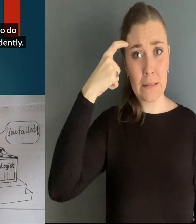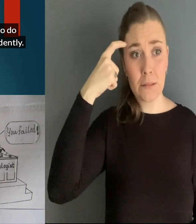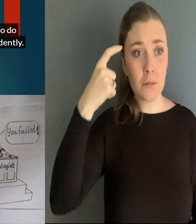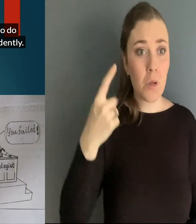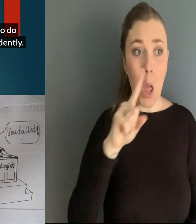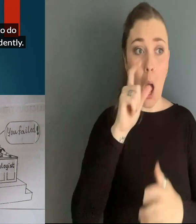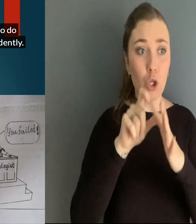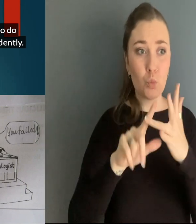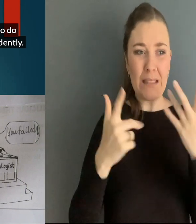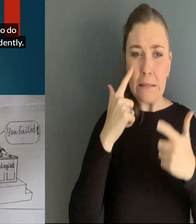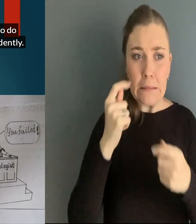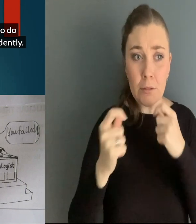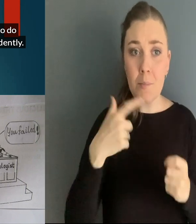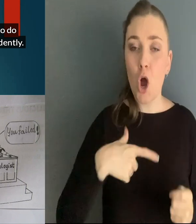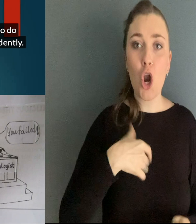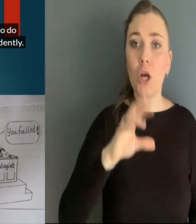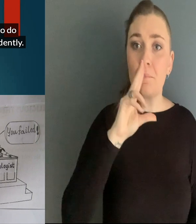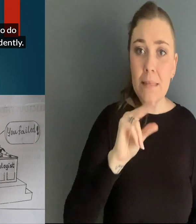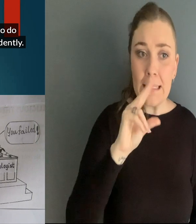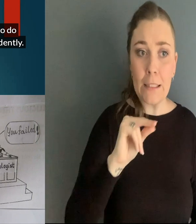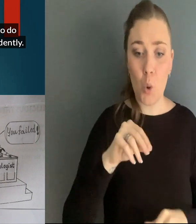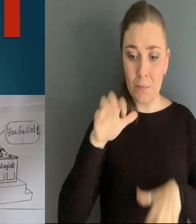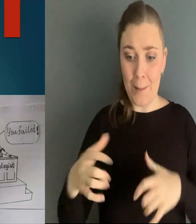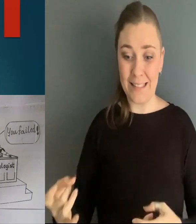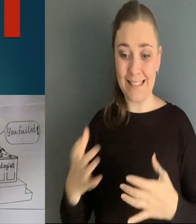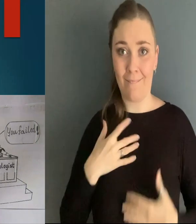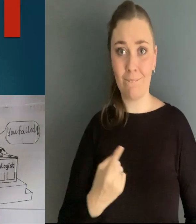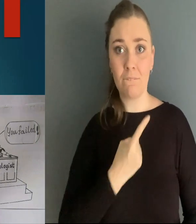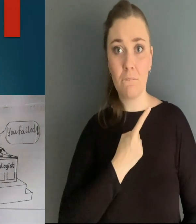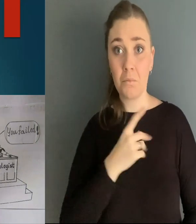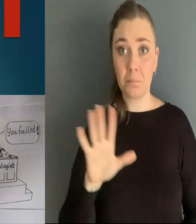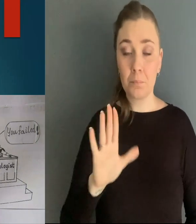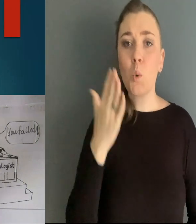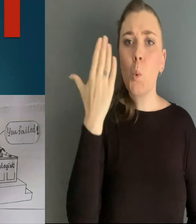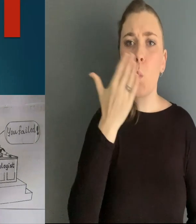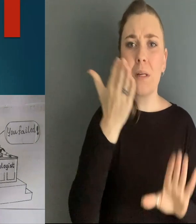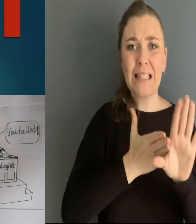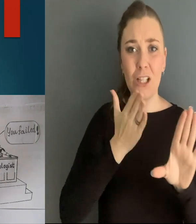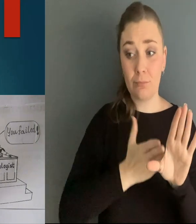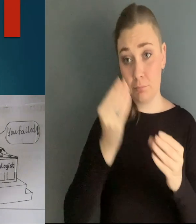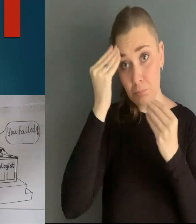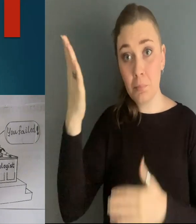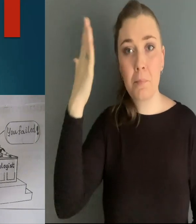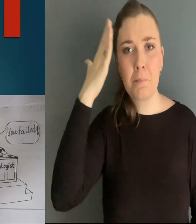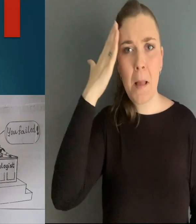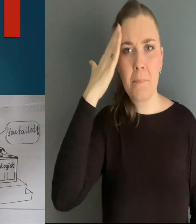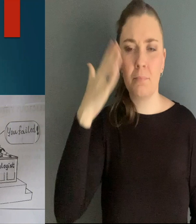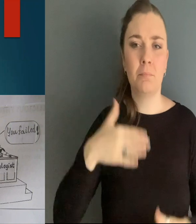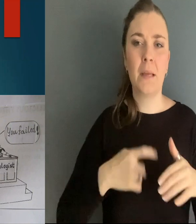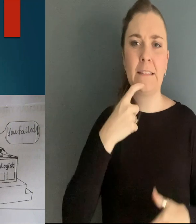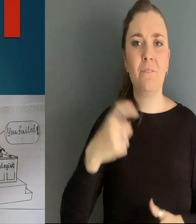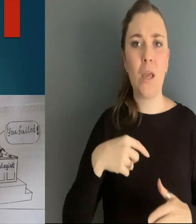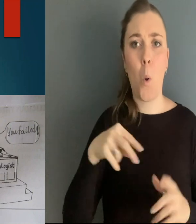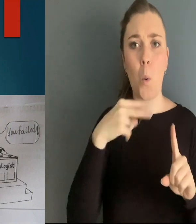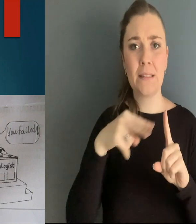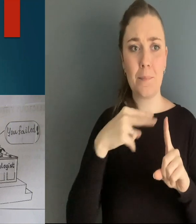to do any test items i don't speak or type independently the school psychologist informed mom that i was severely autistic